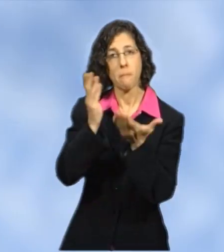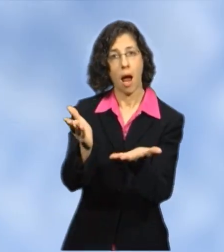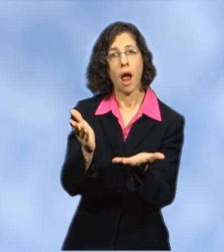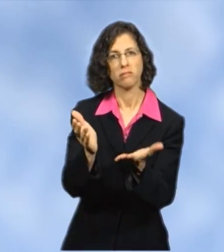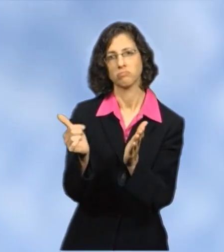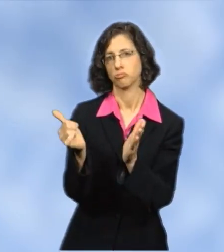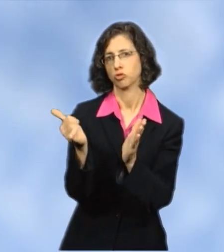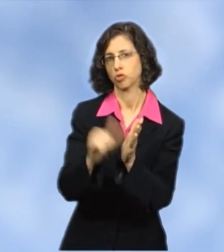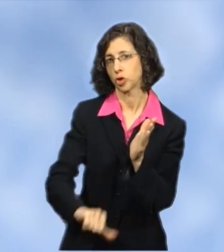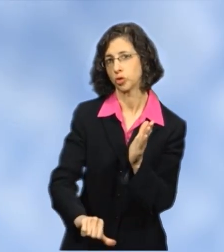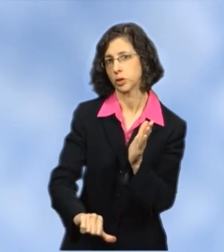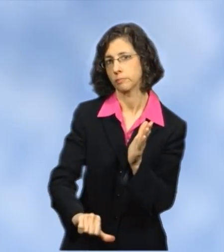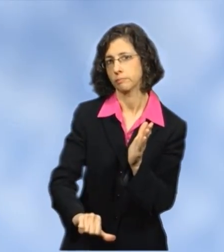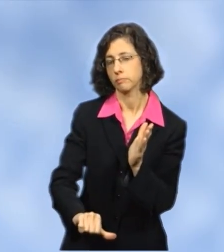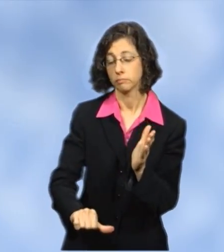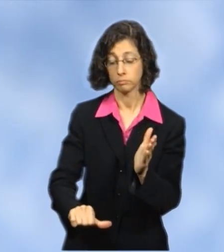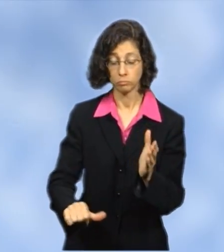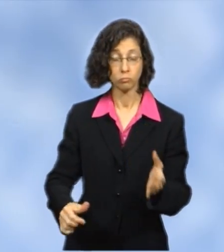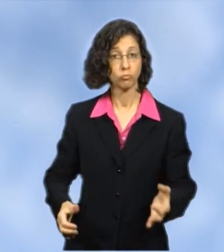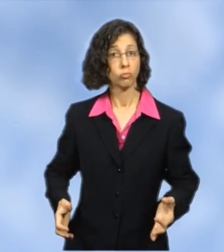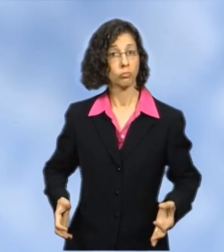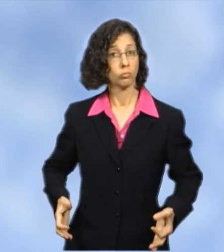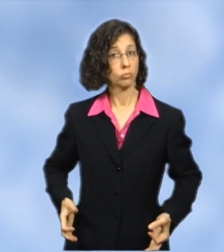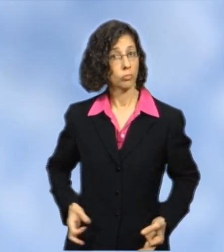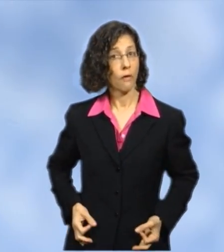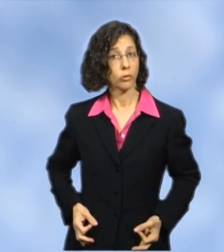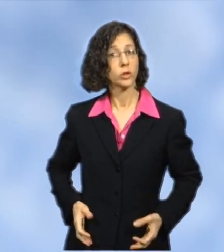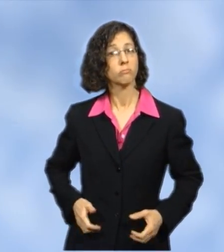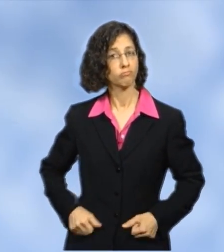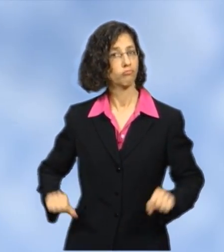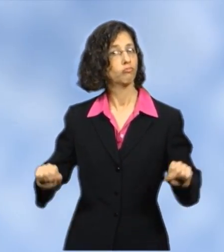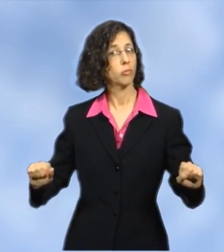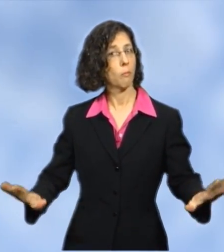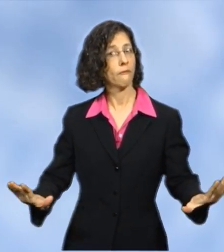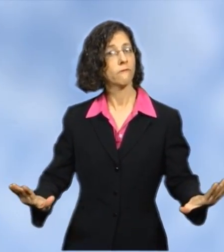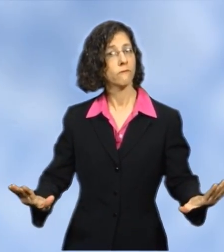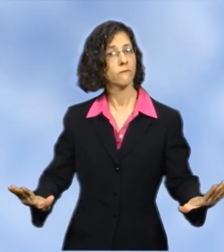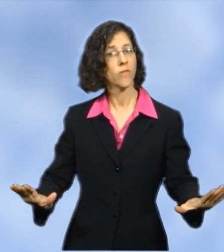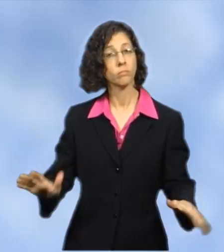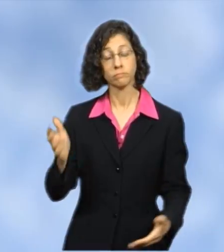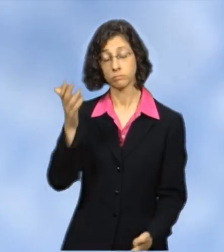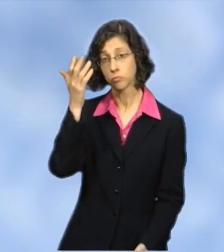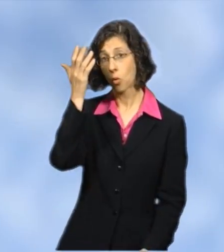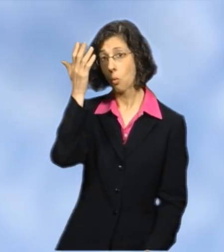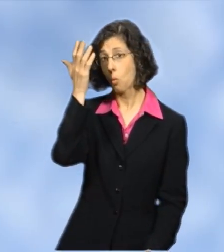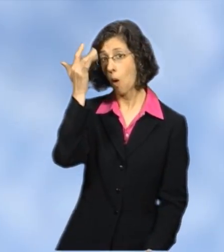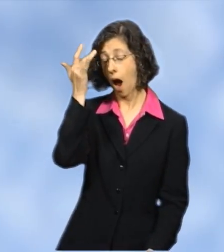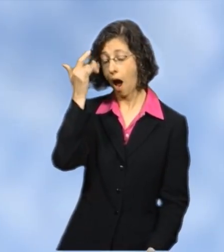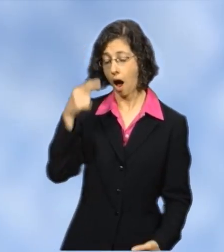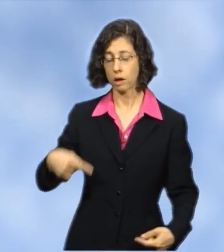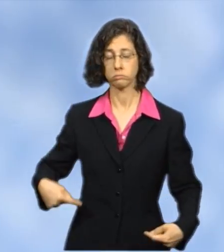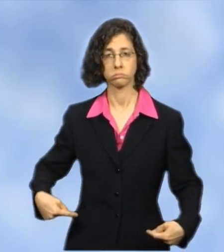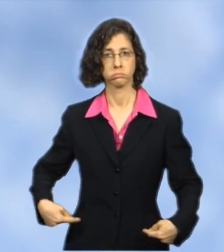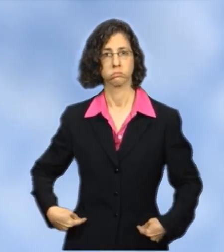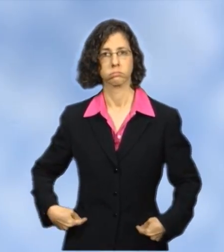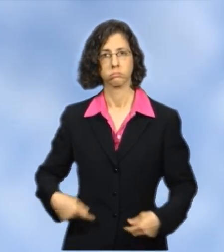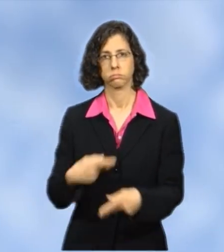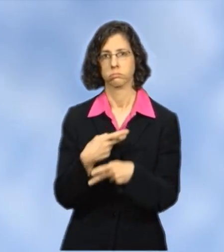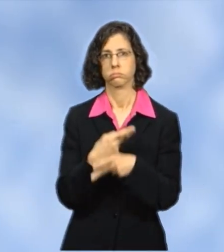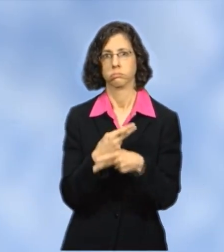hormone therapy may involve surgery to remove the ovaries. This is because the